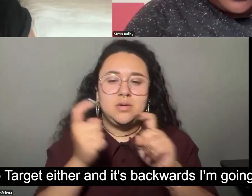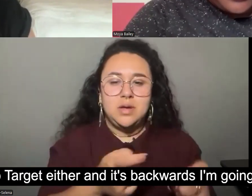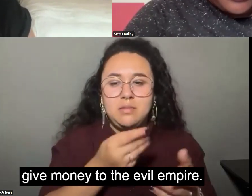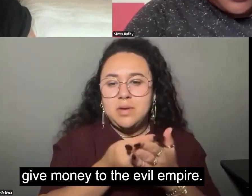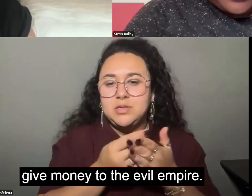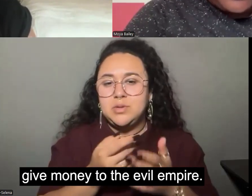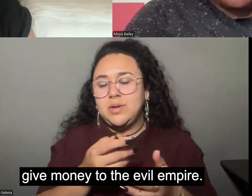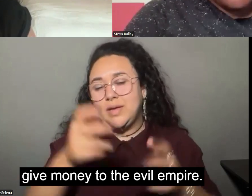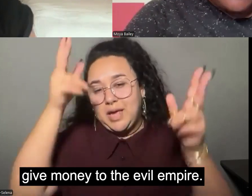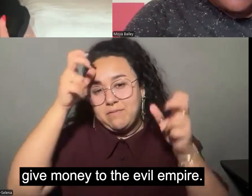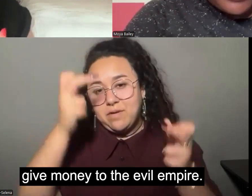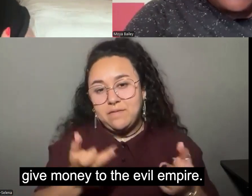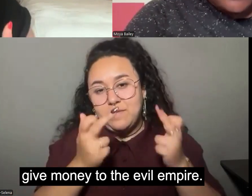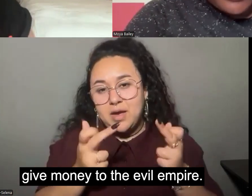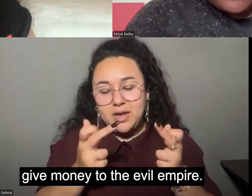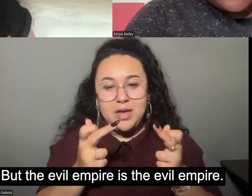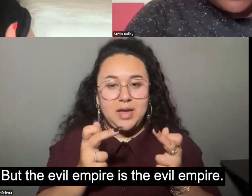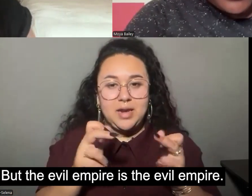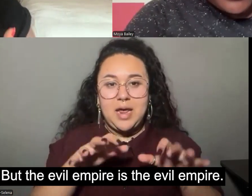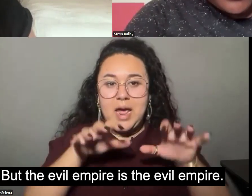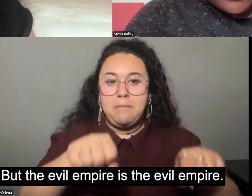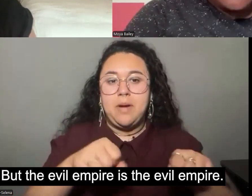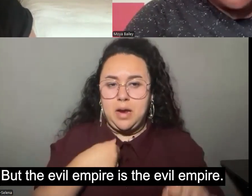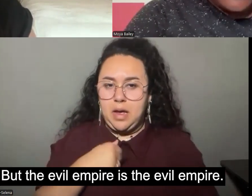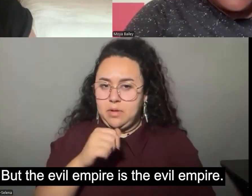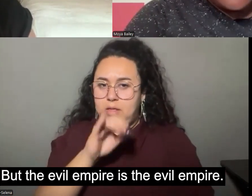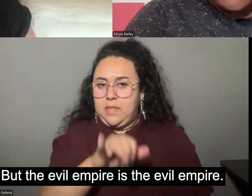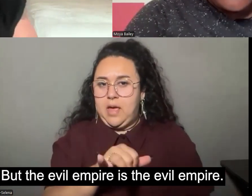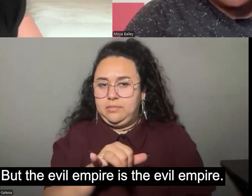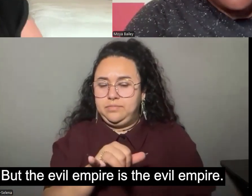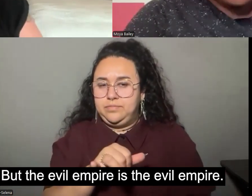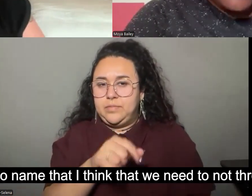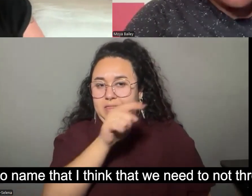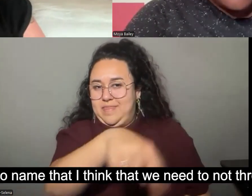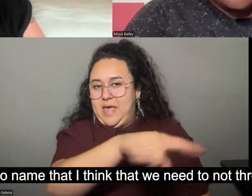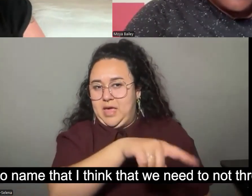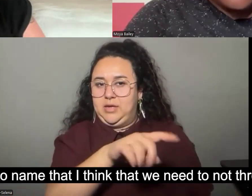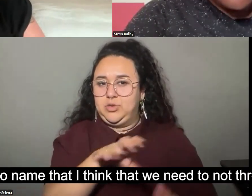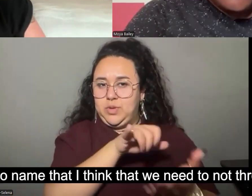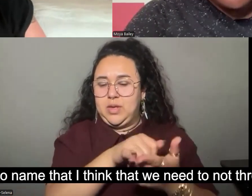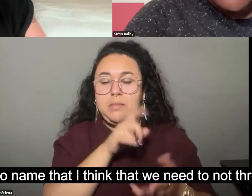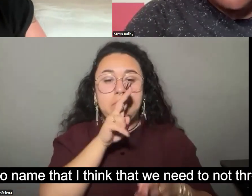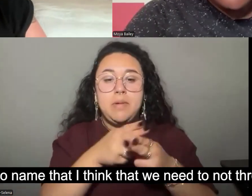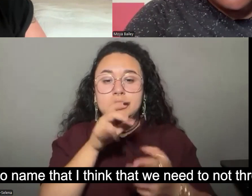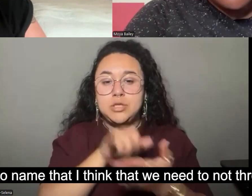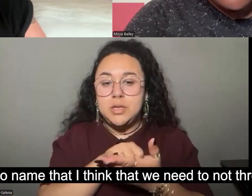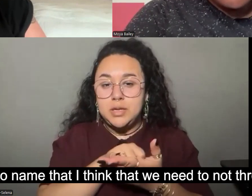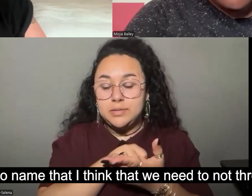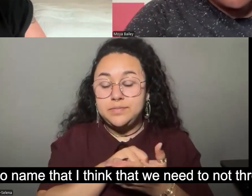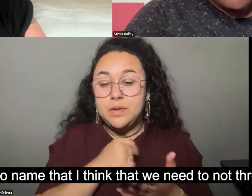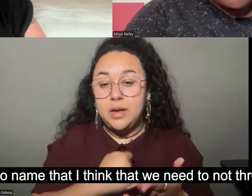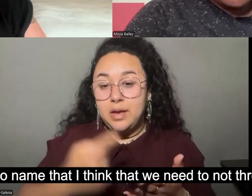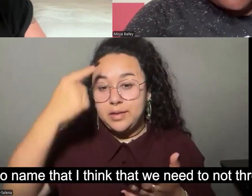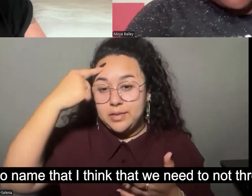empire. But I'm not the evil empire. The evil empire is the evil empire. And I just want to name that I think